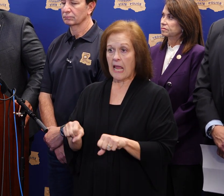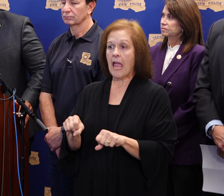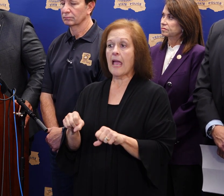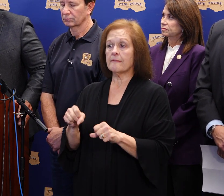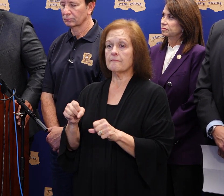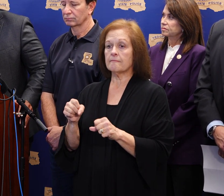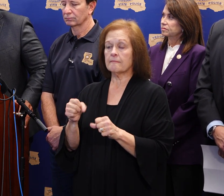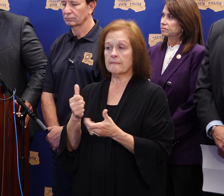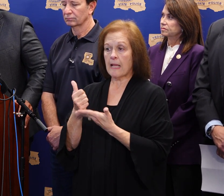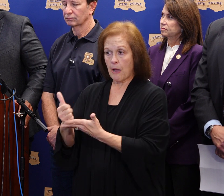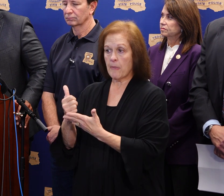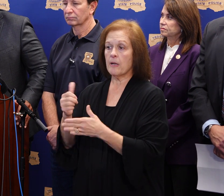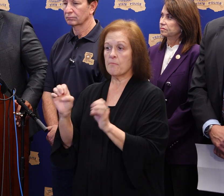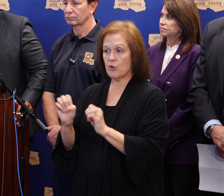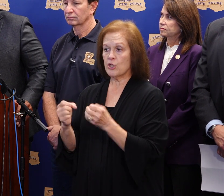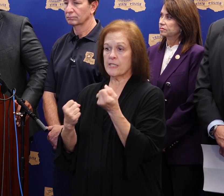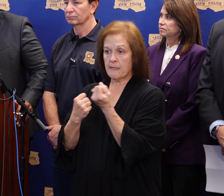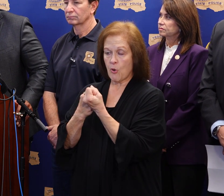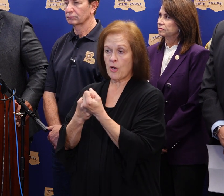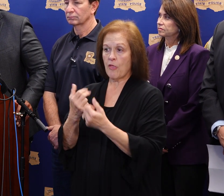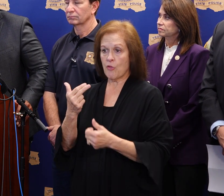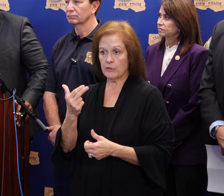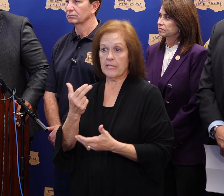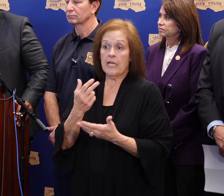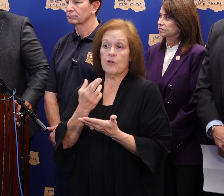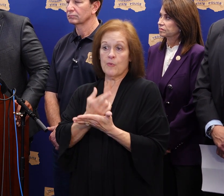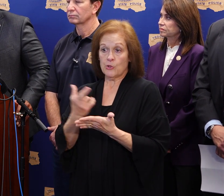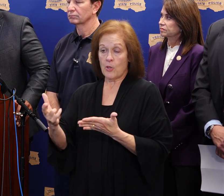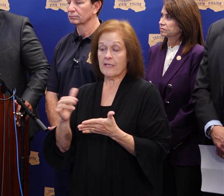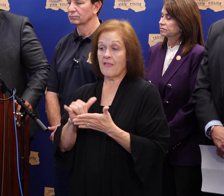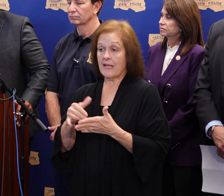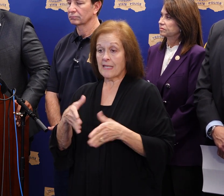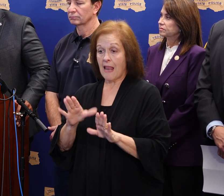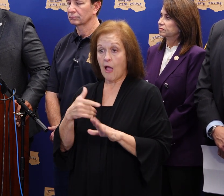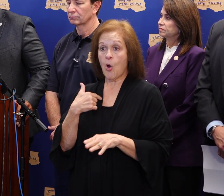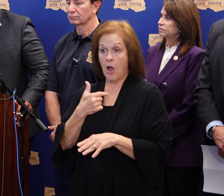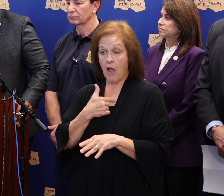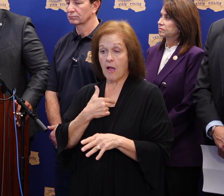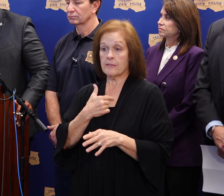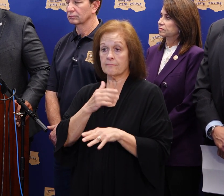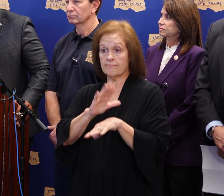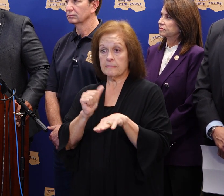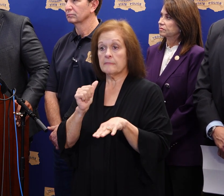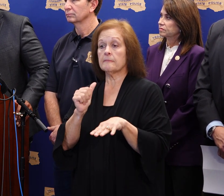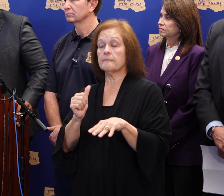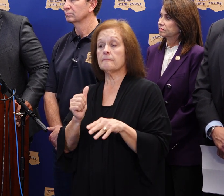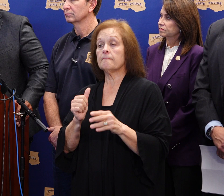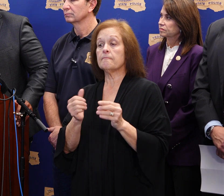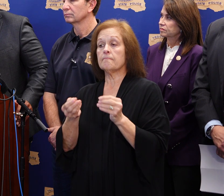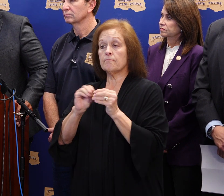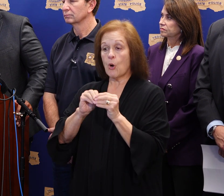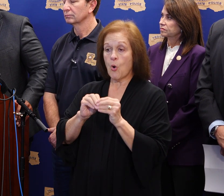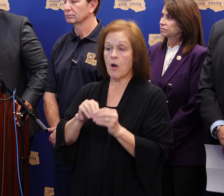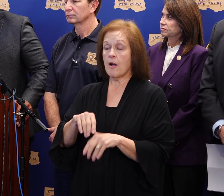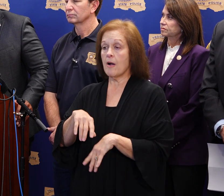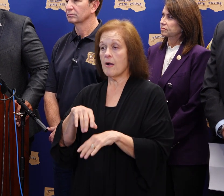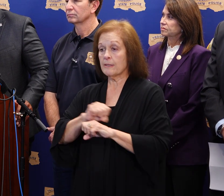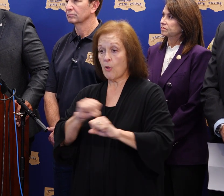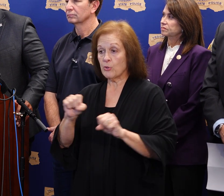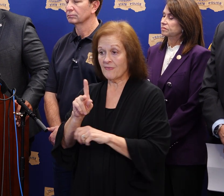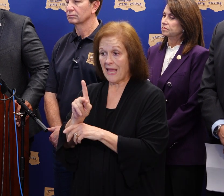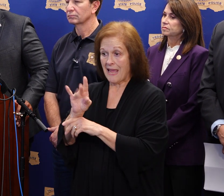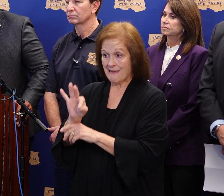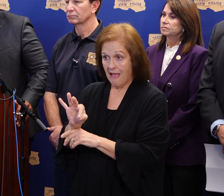to Emergency Support Function 13 resources. This allowed us to bring additional explosive detection canines so that we